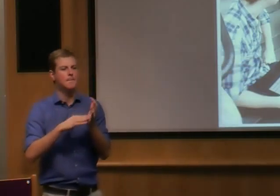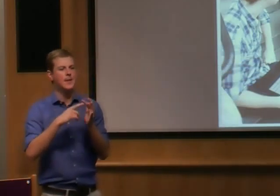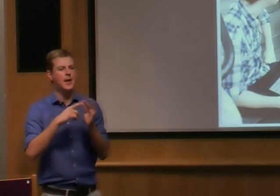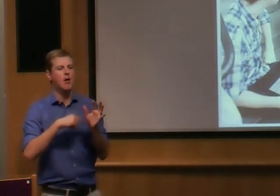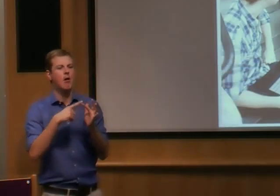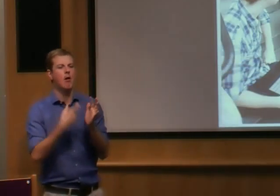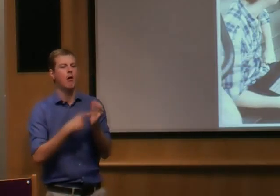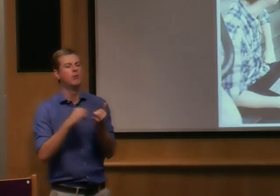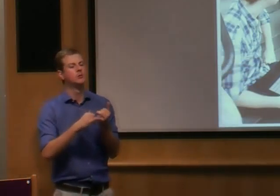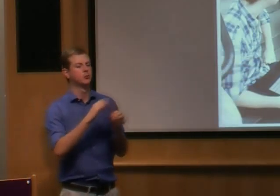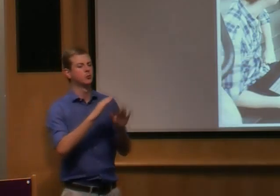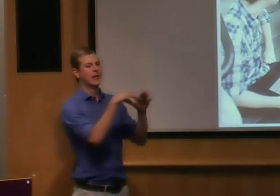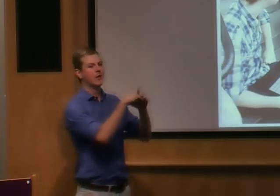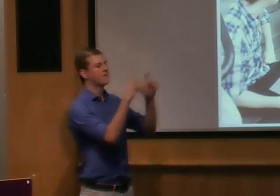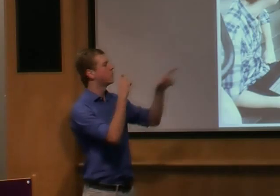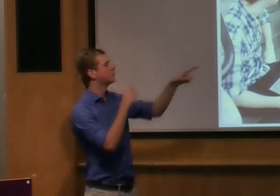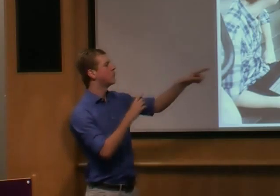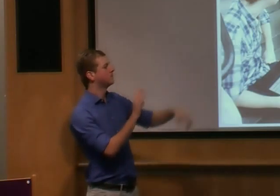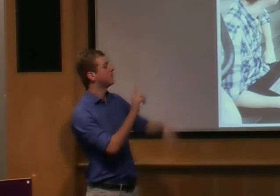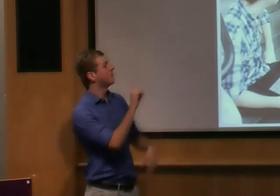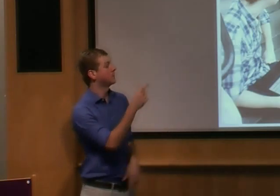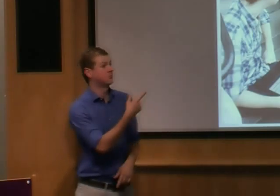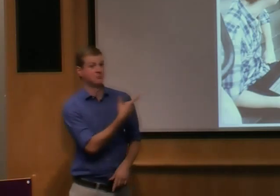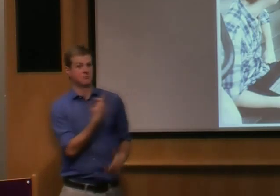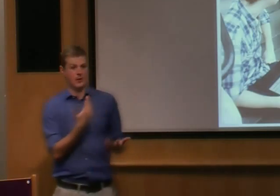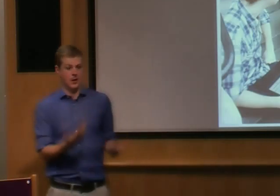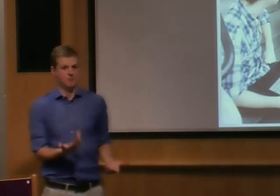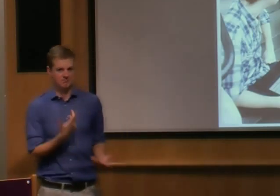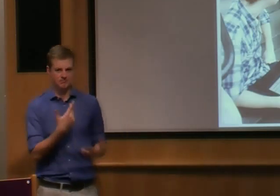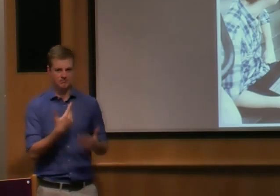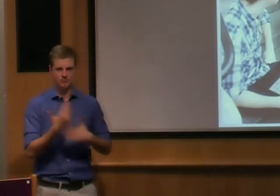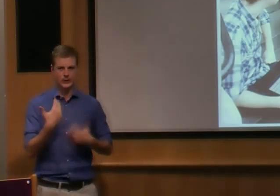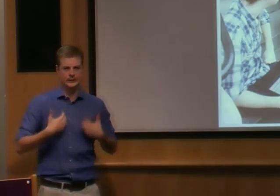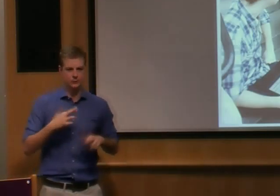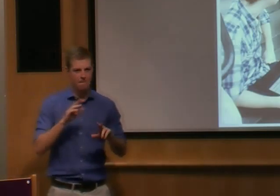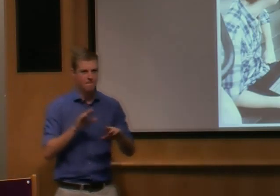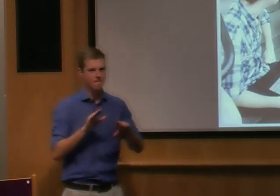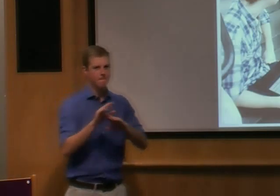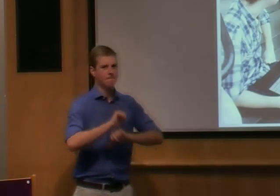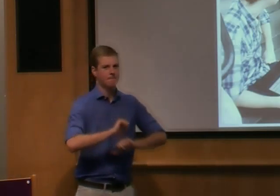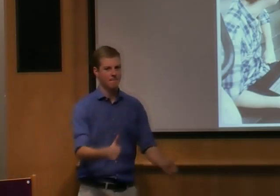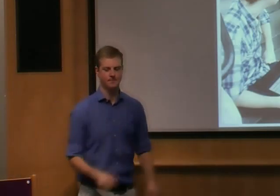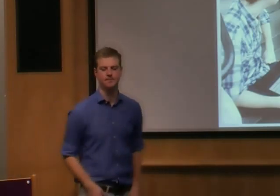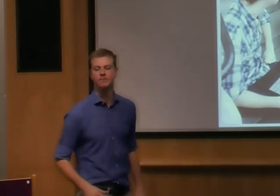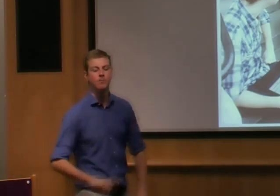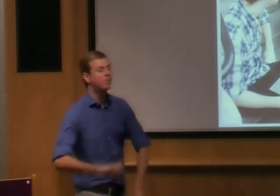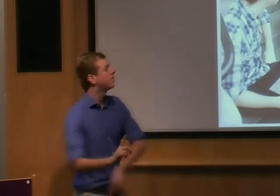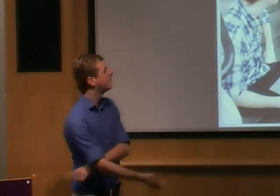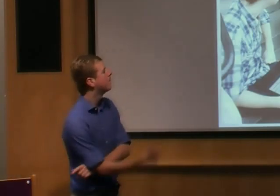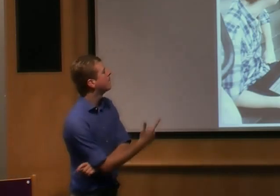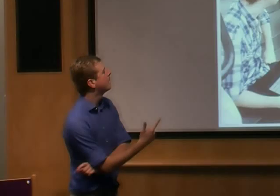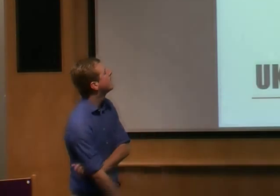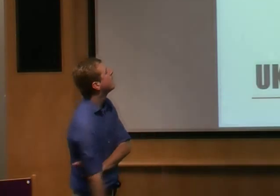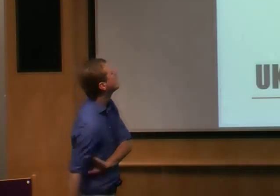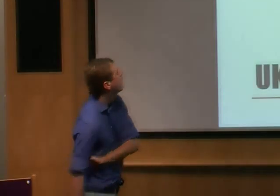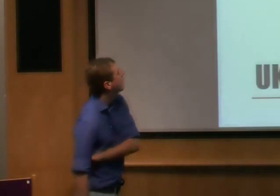board. James is not in this photo, James Greens, but he's also in the group. So hopefully we'll go from strength to